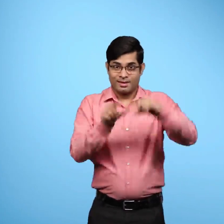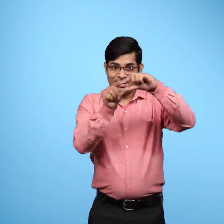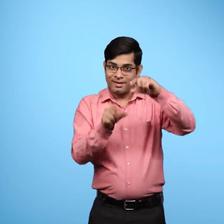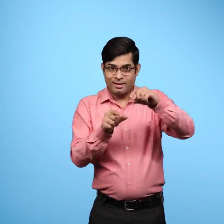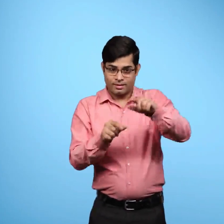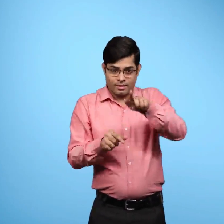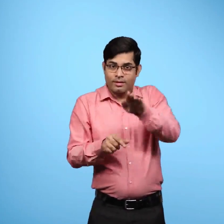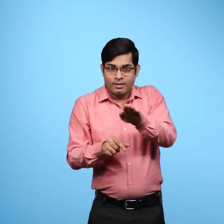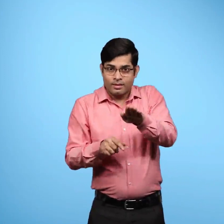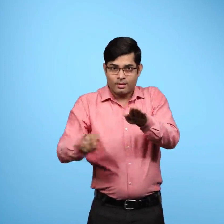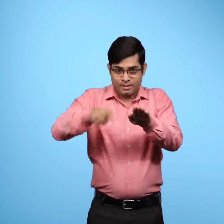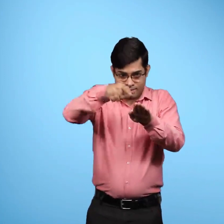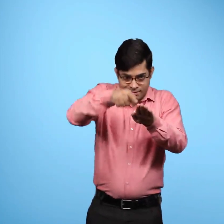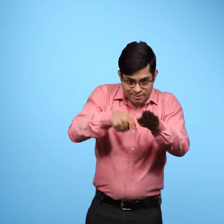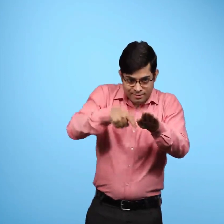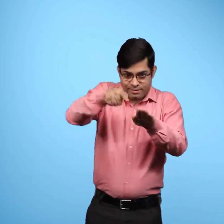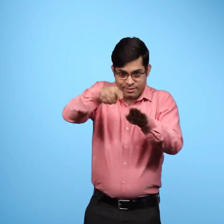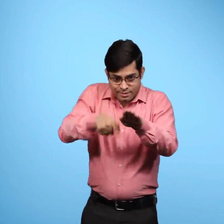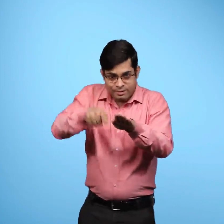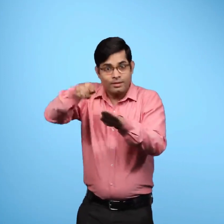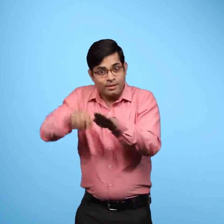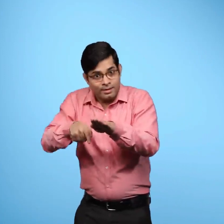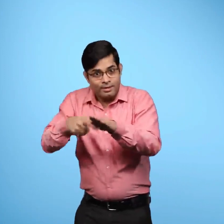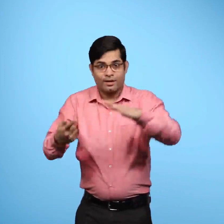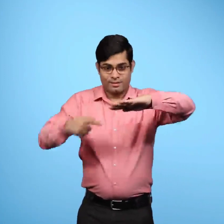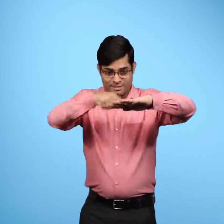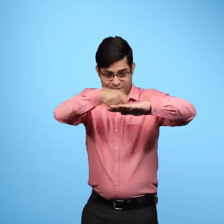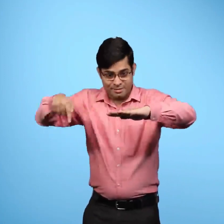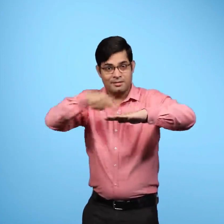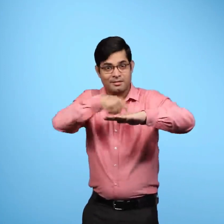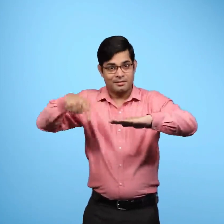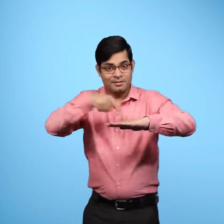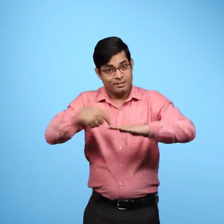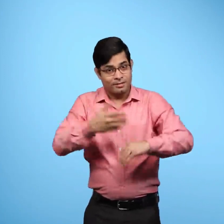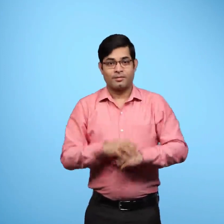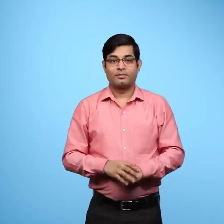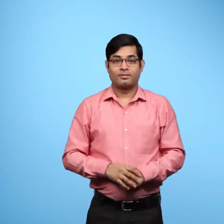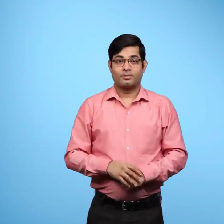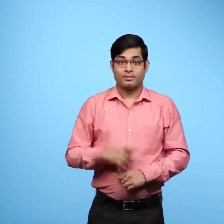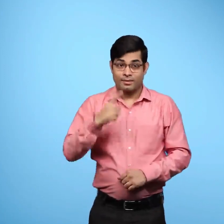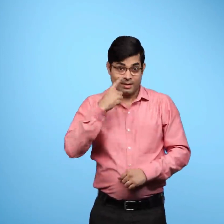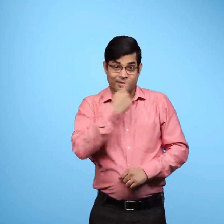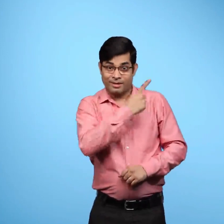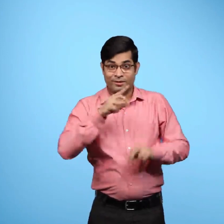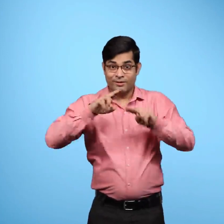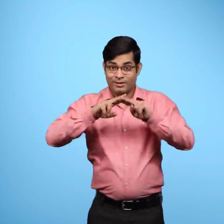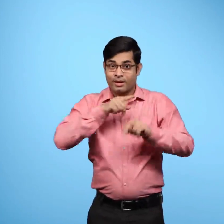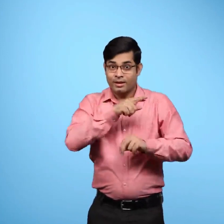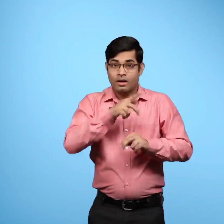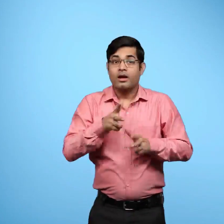and some crossed lines are drawn on the paper which is kept in front of her, and next to it